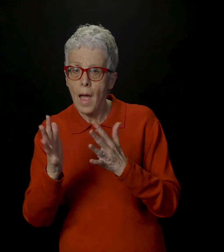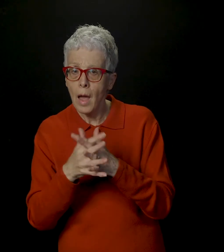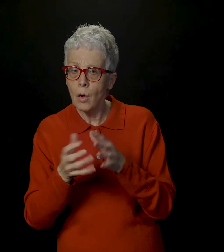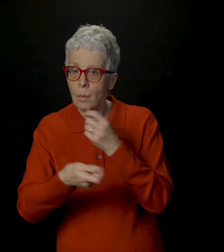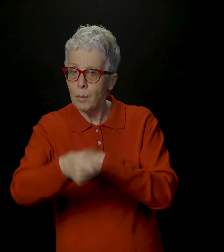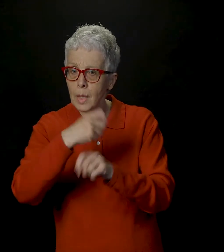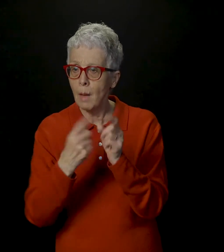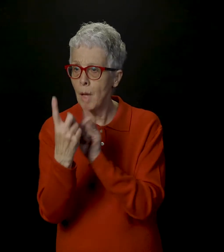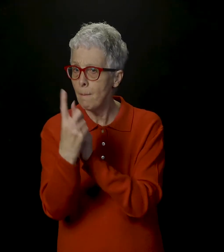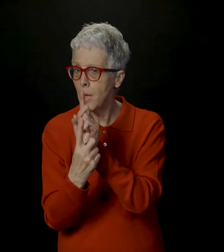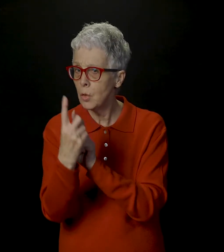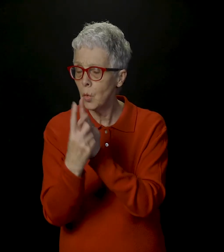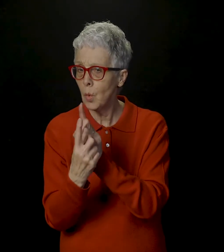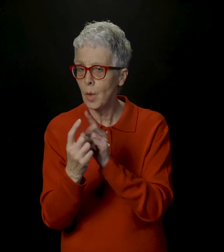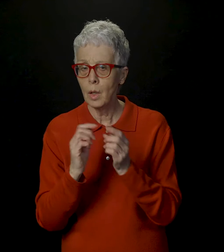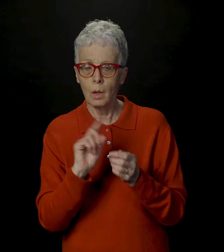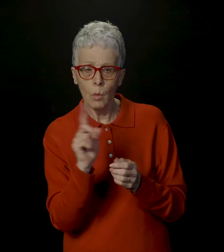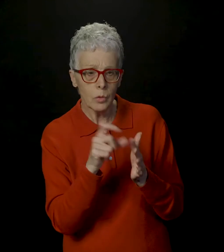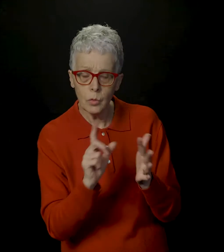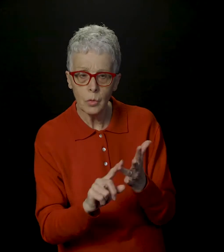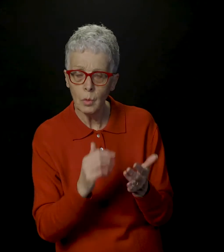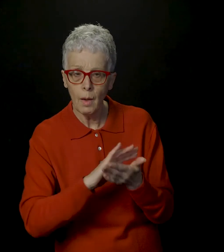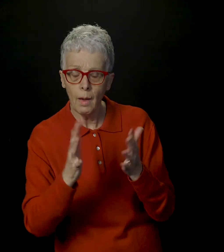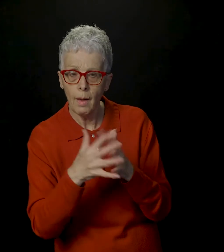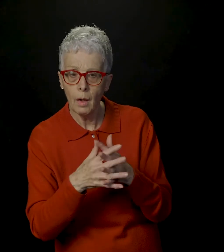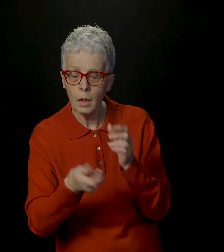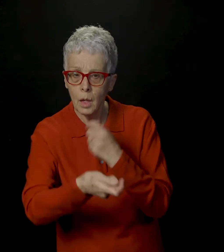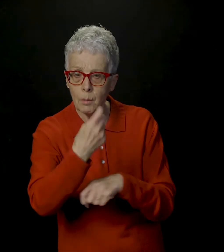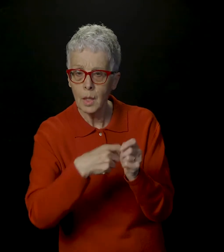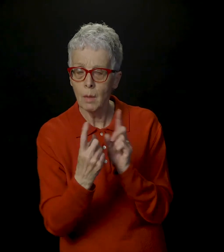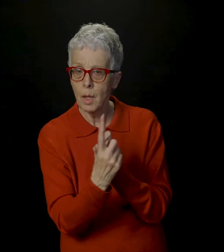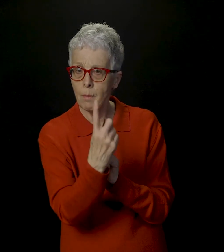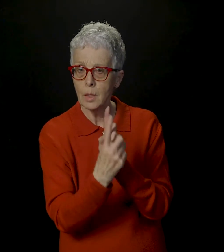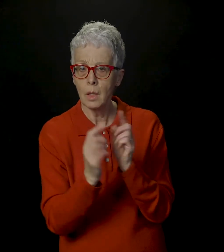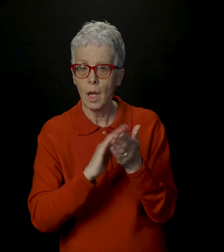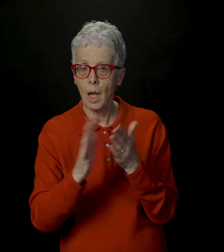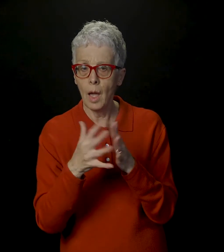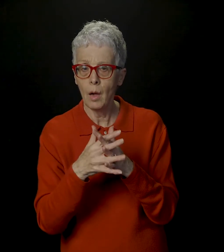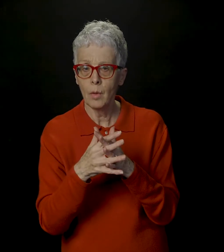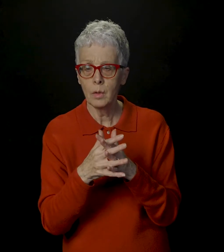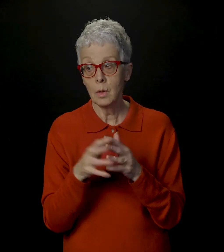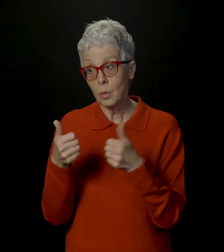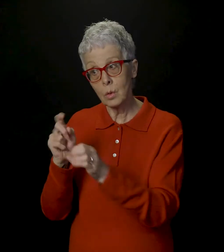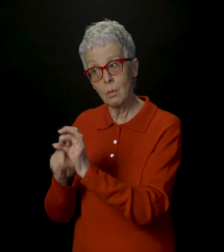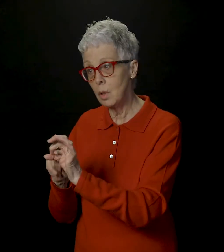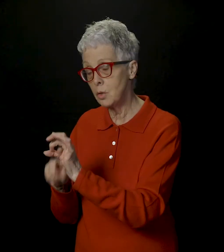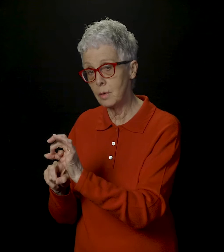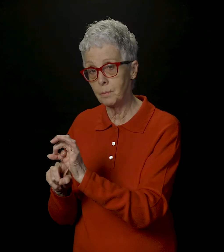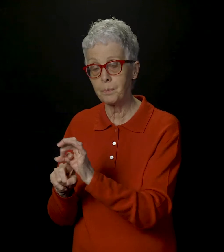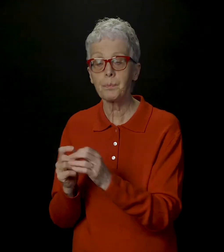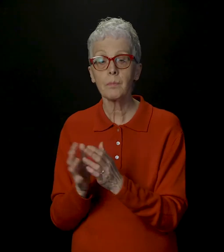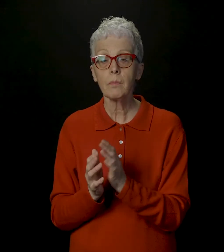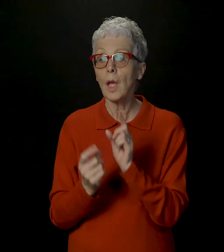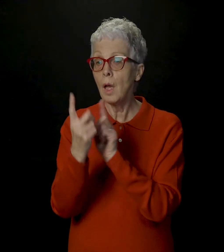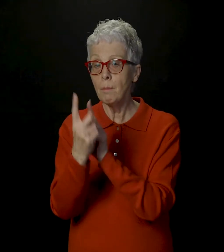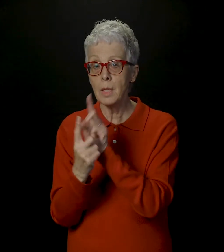do you become A mentor Like are you just Given a mentee And off you go And you're on your own Or like how does That even sort of unfold That's a good question And